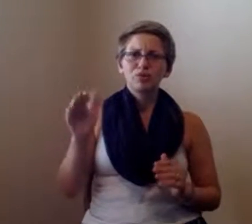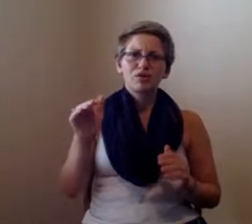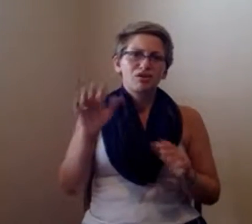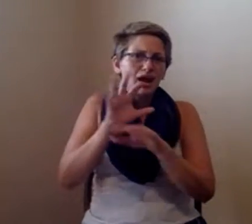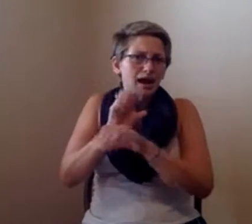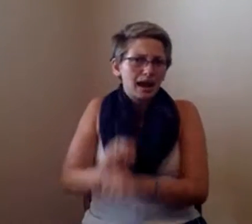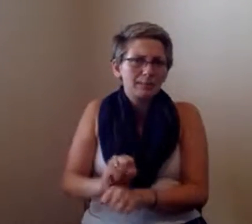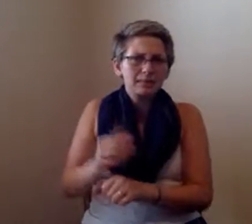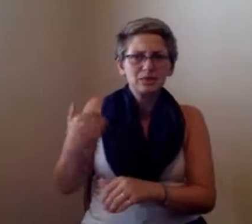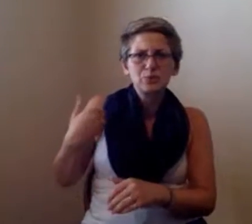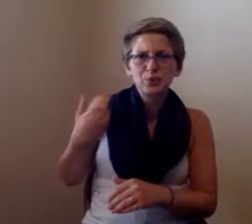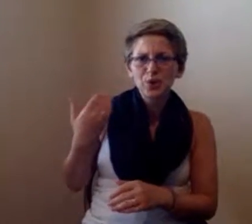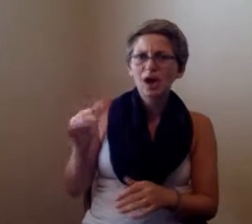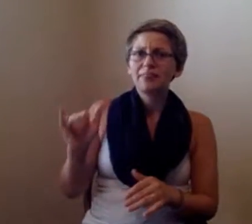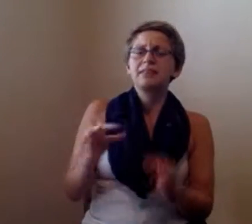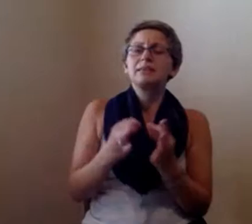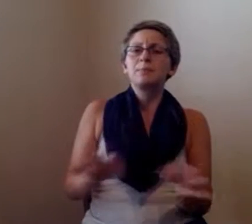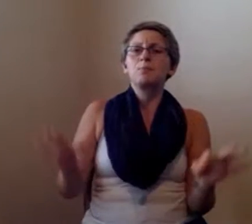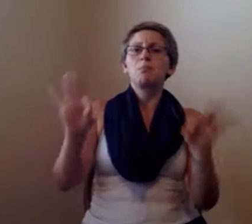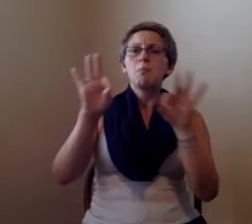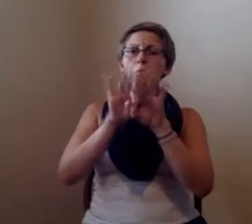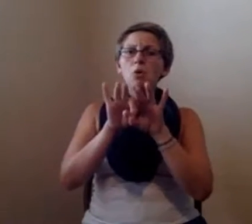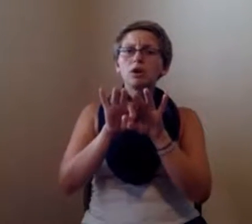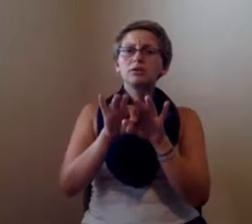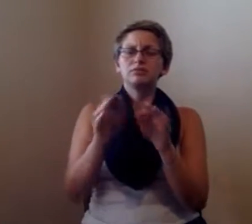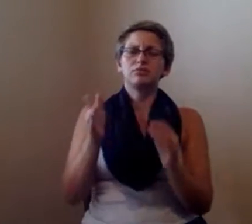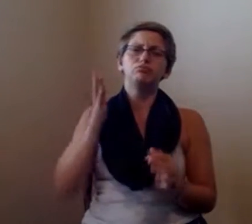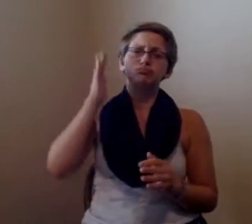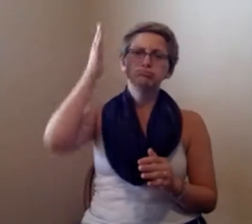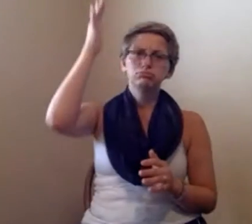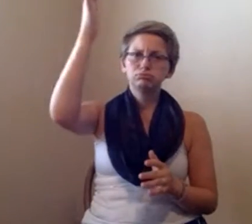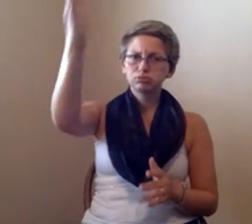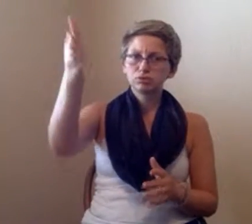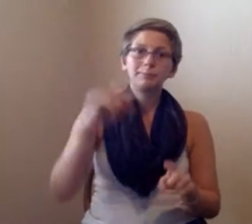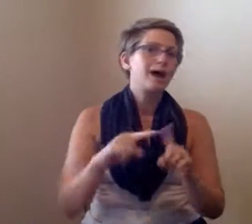that we can do at any age to still help with your heart disease.